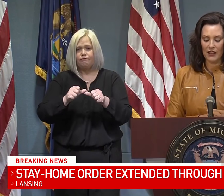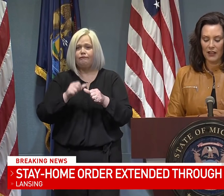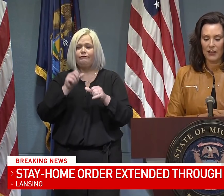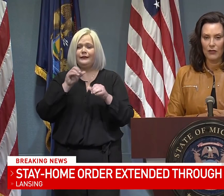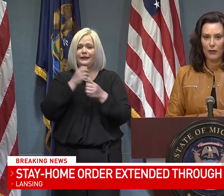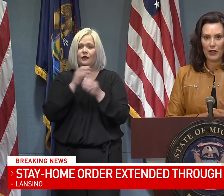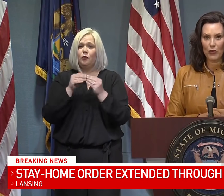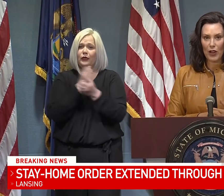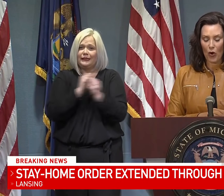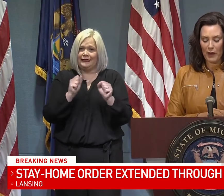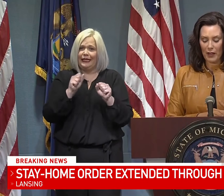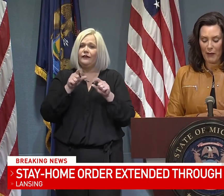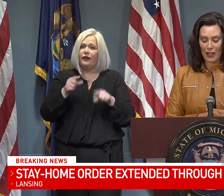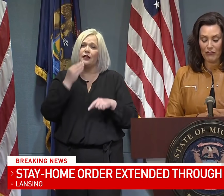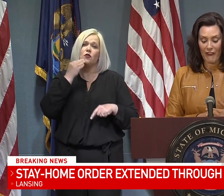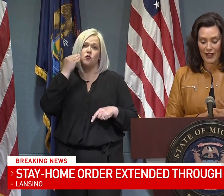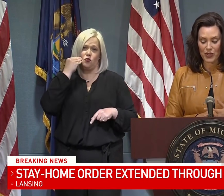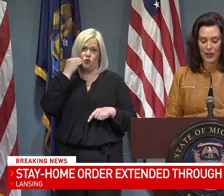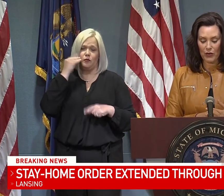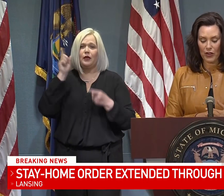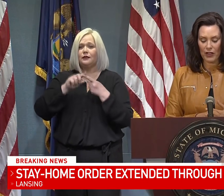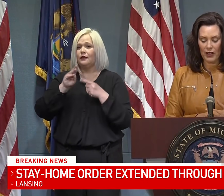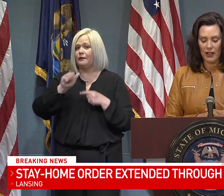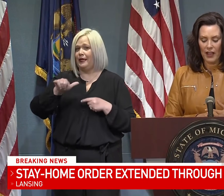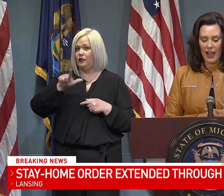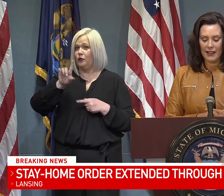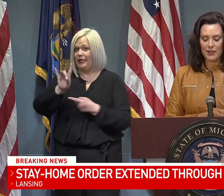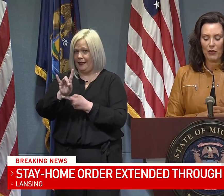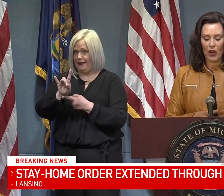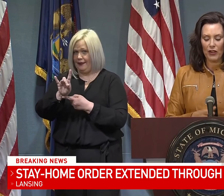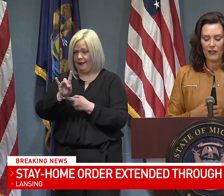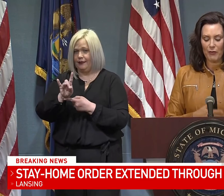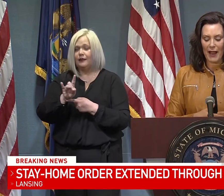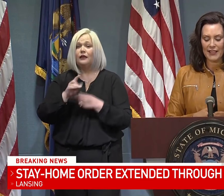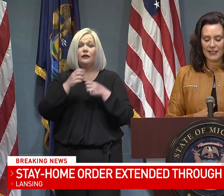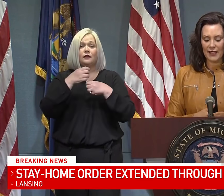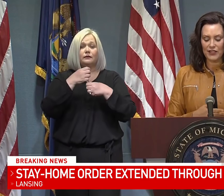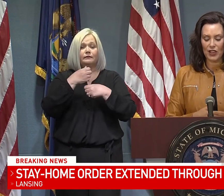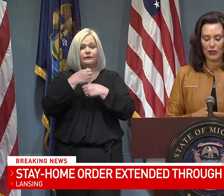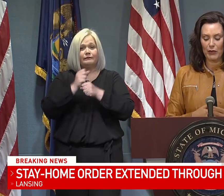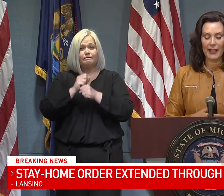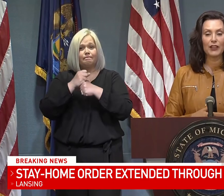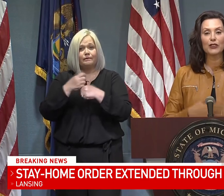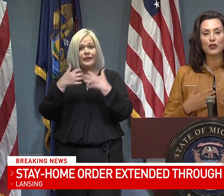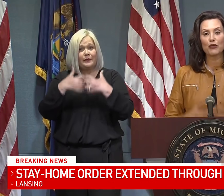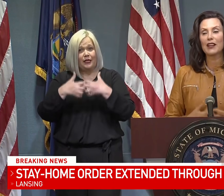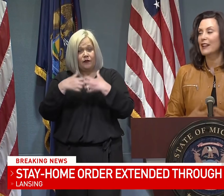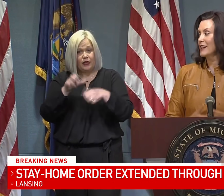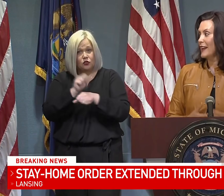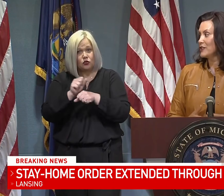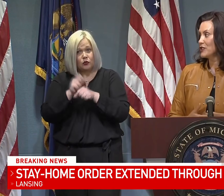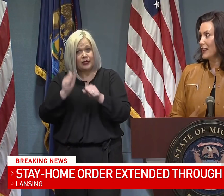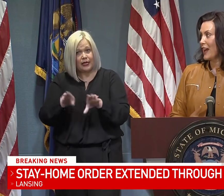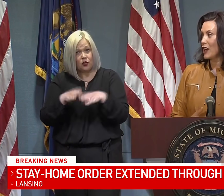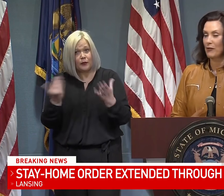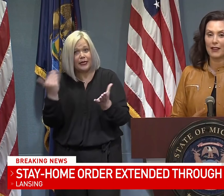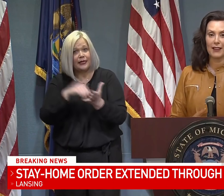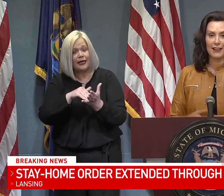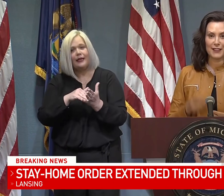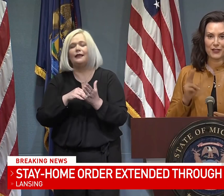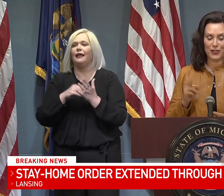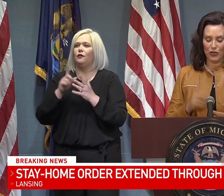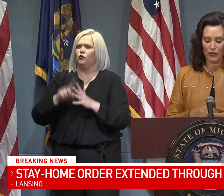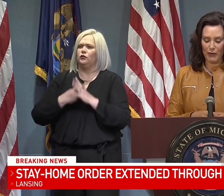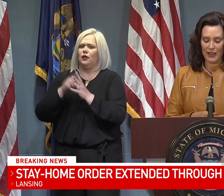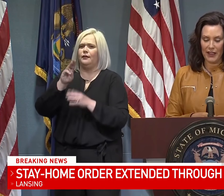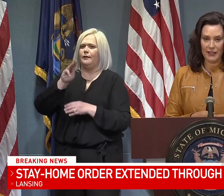28th. We'll be reopening manufacturing work, and as a part of the My Safe Start plan to re-engage the economy.